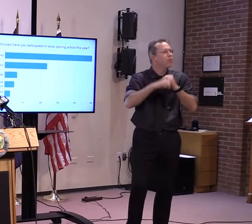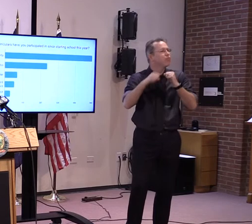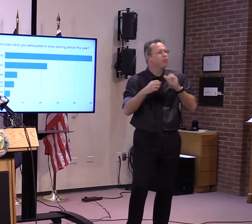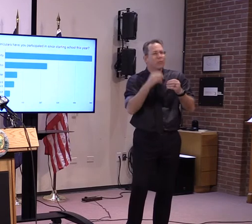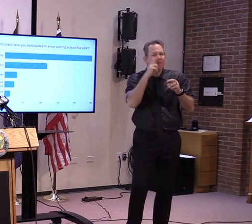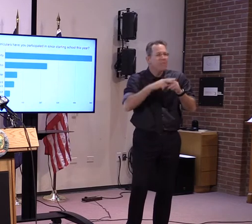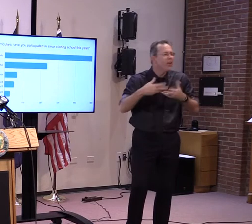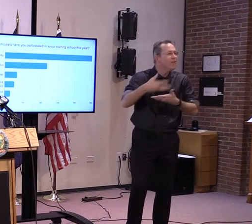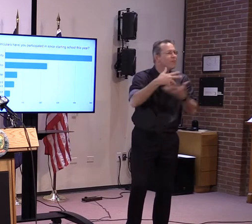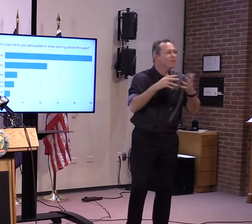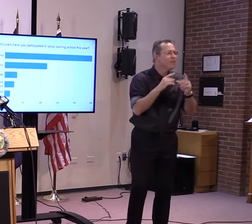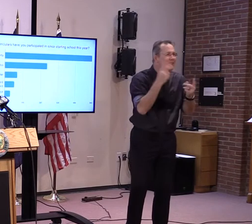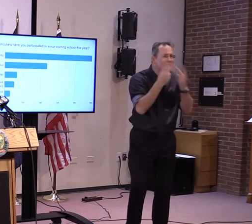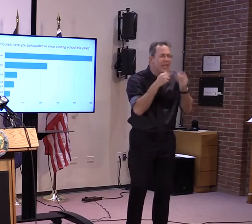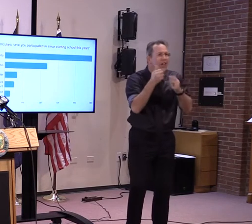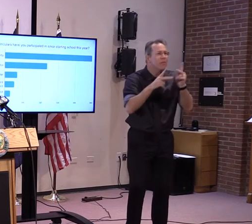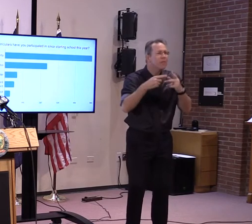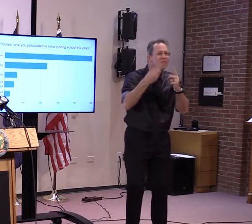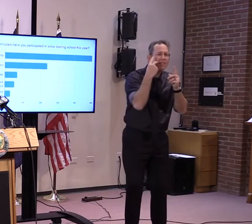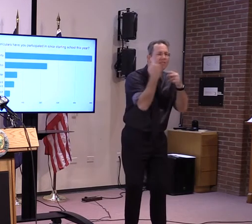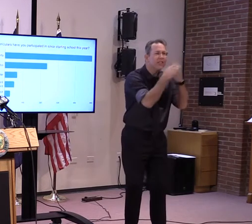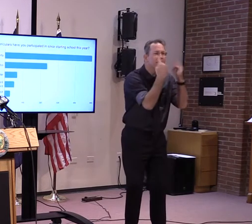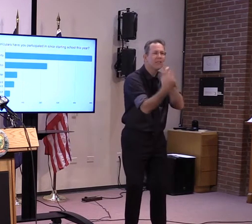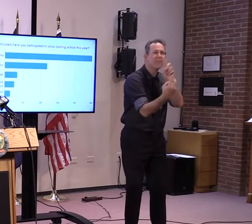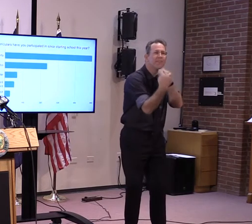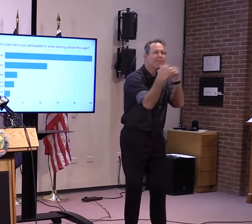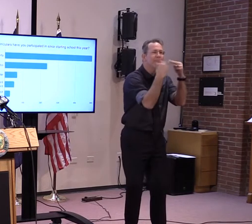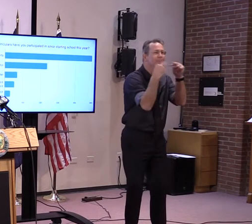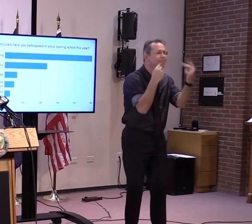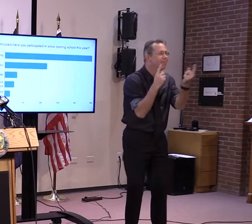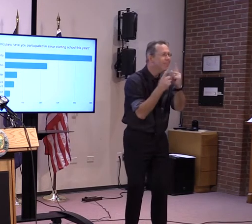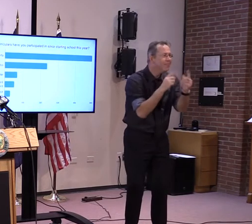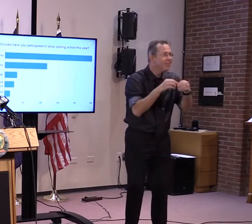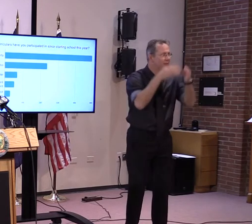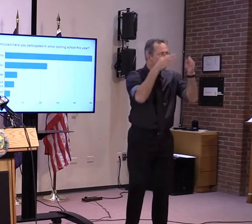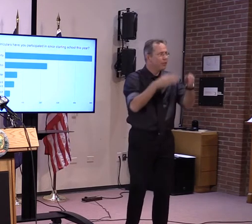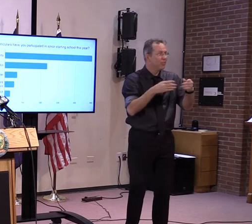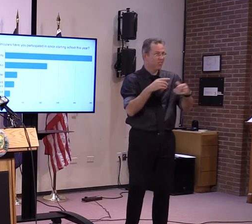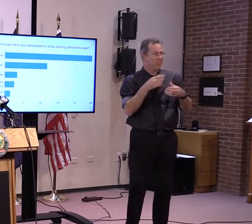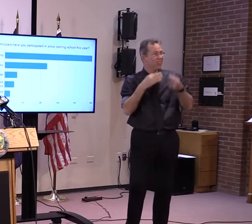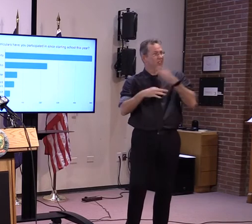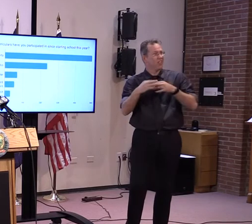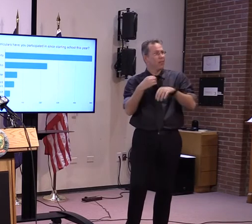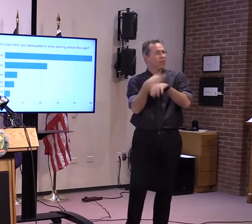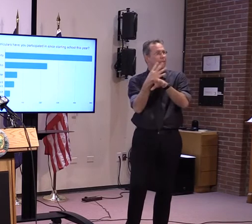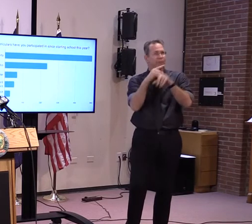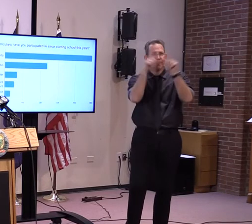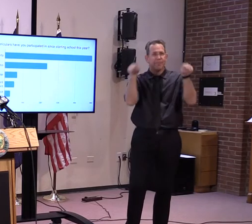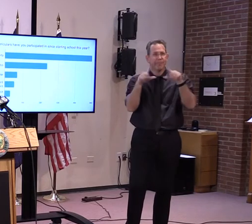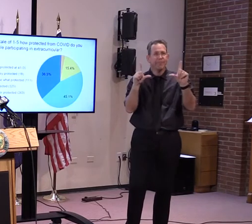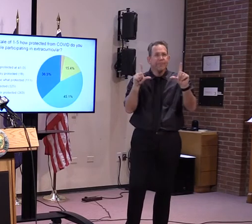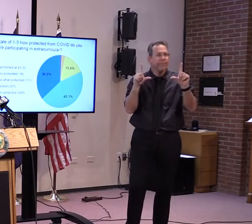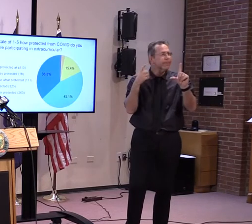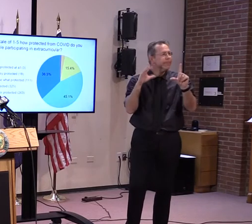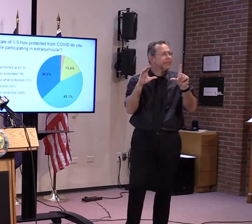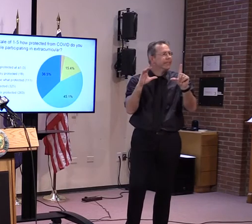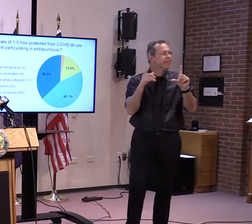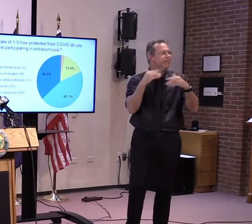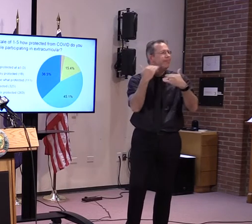other faces, not just over a screen, creates a great sense of community for a lot of kids. Next slide, please.